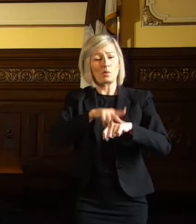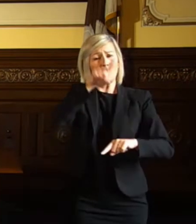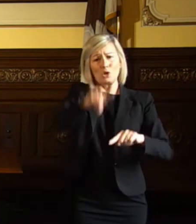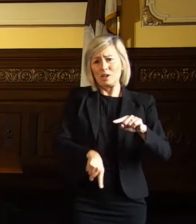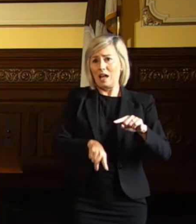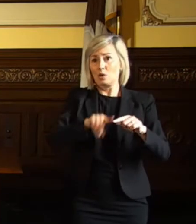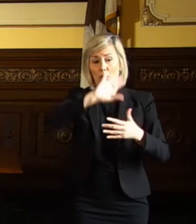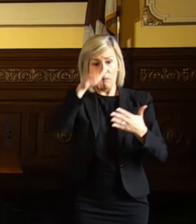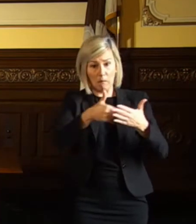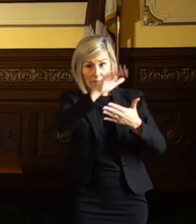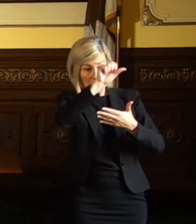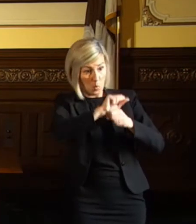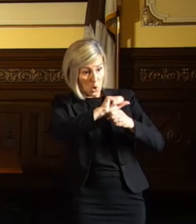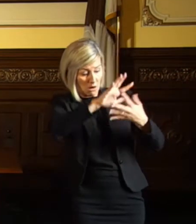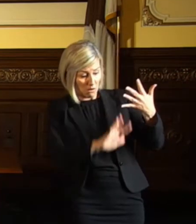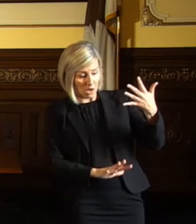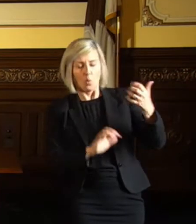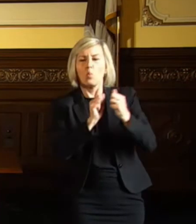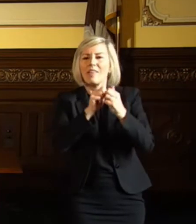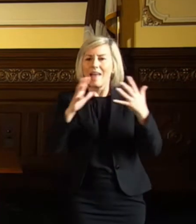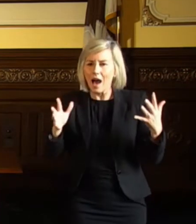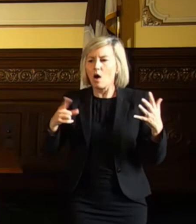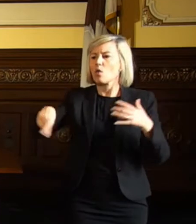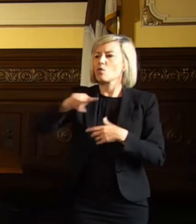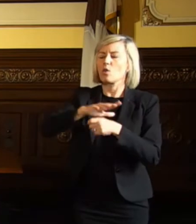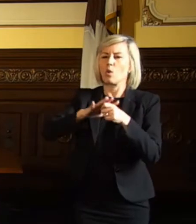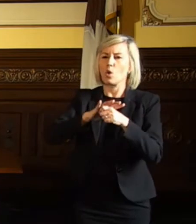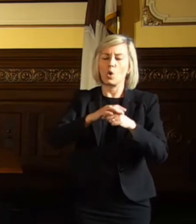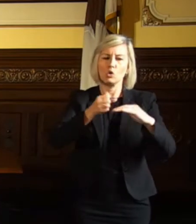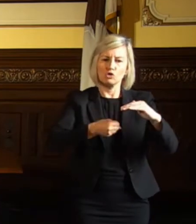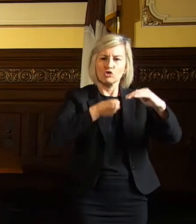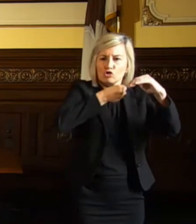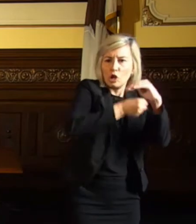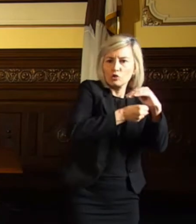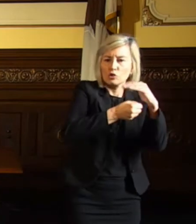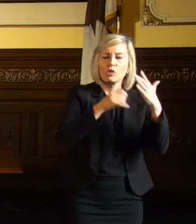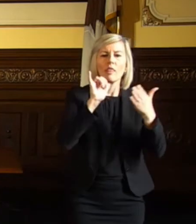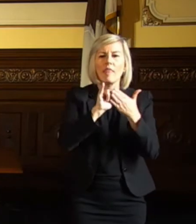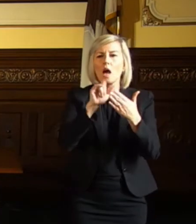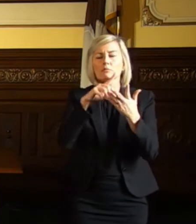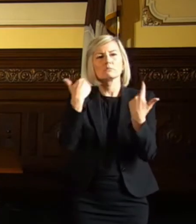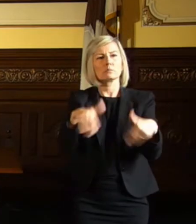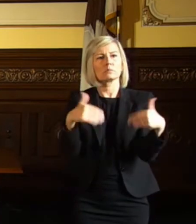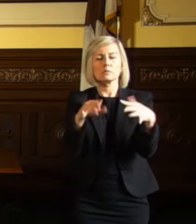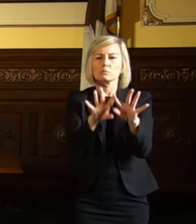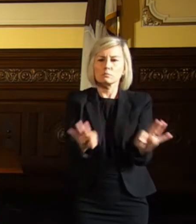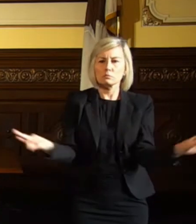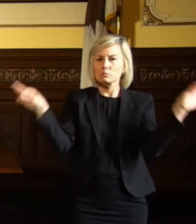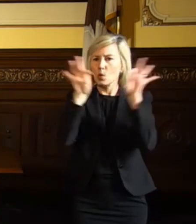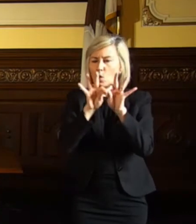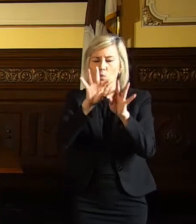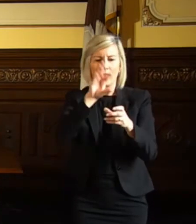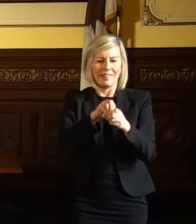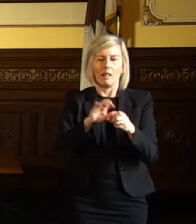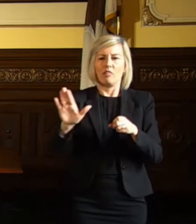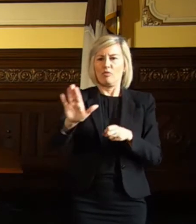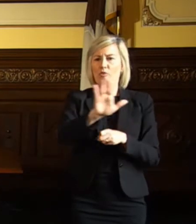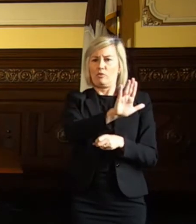work without the assistance of the many local shelters and service providers that play such a critical role in their